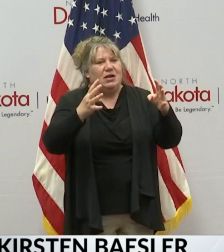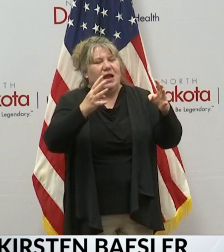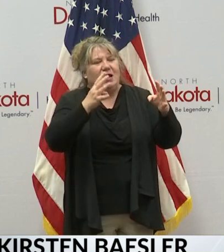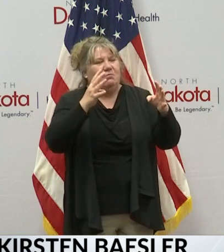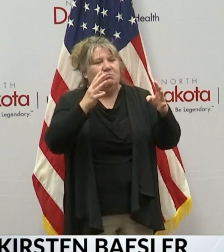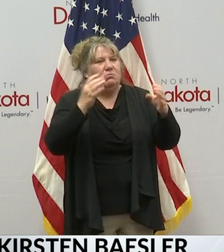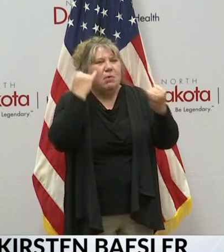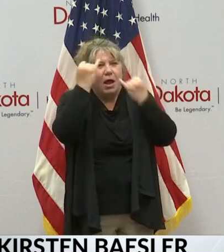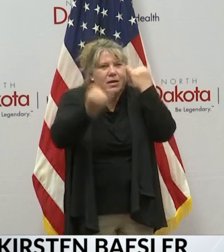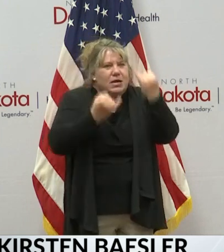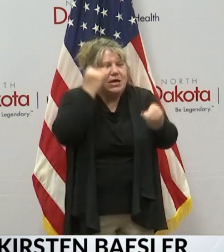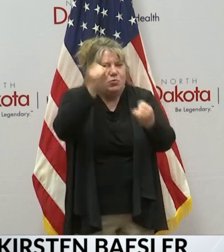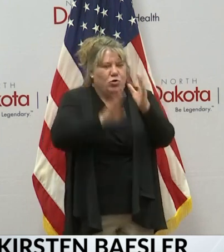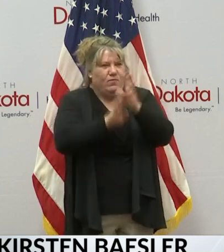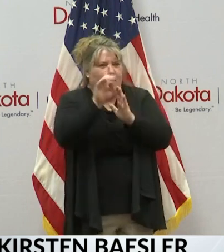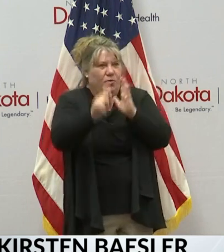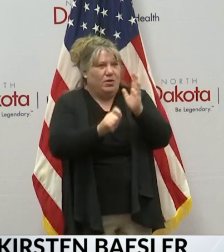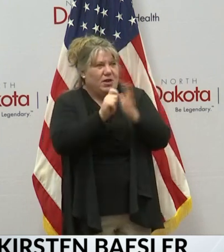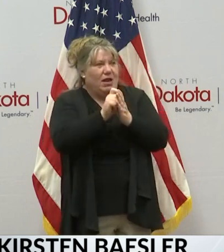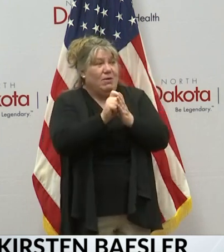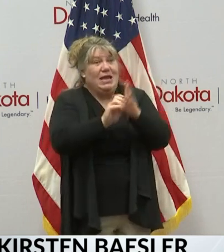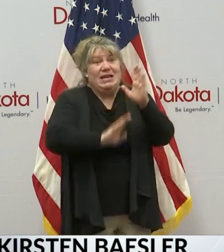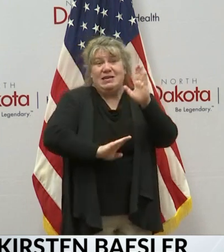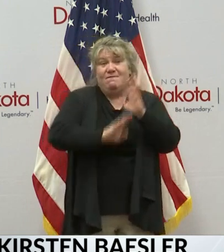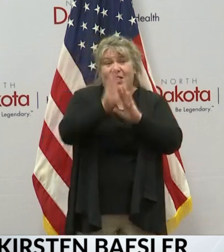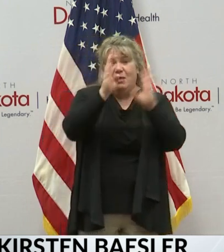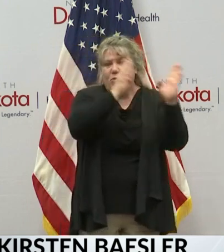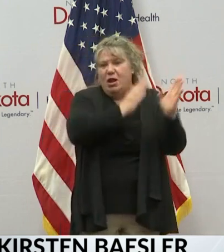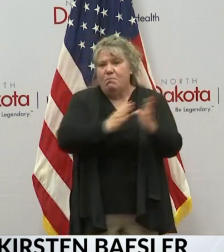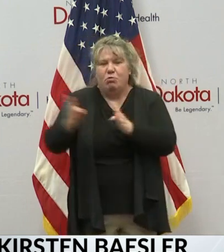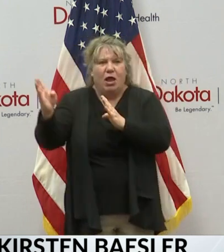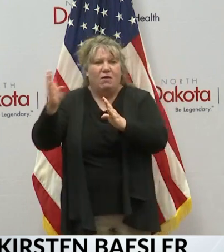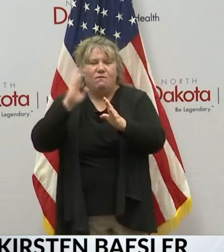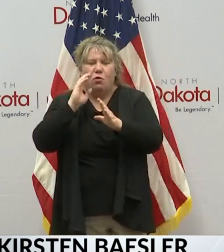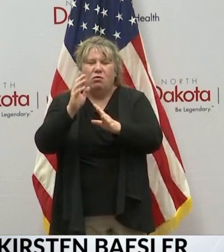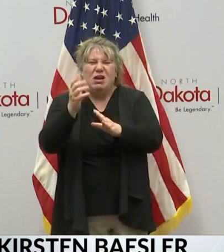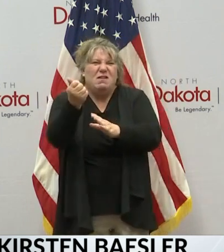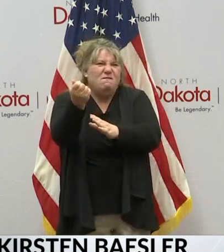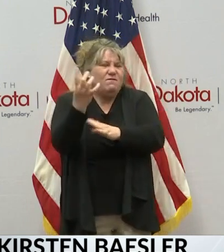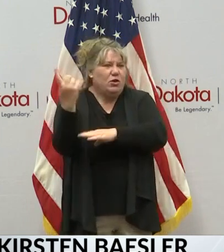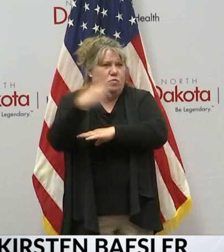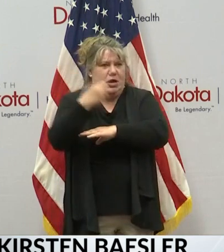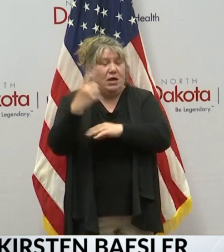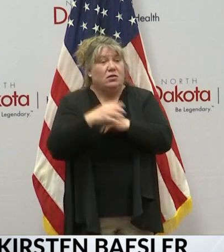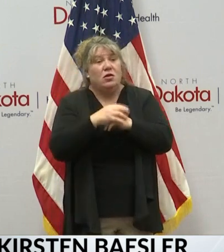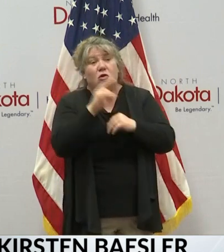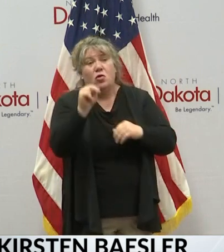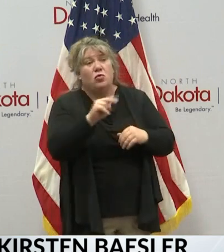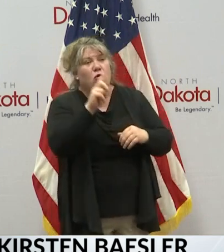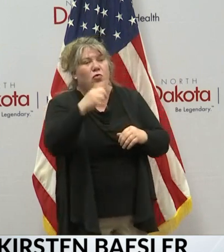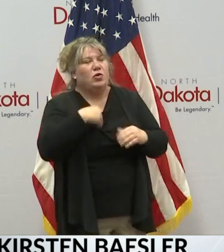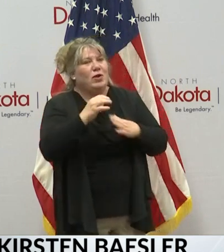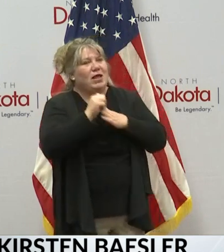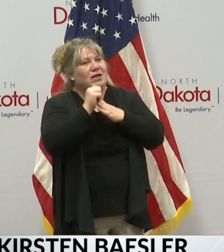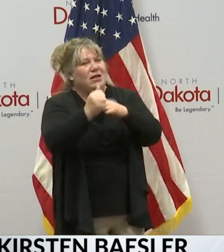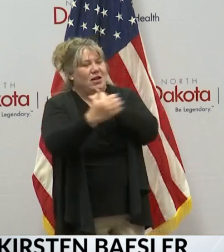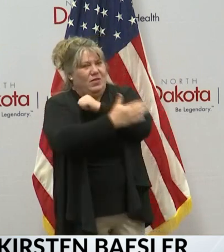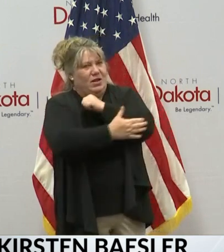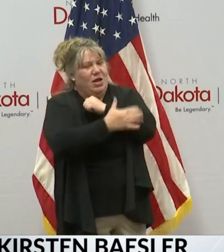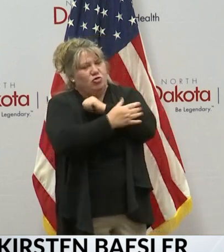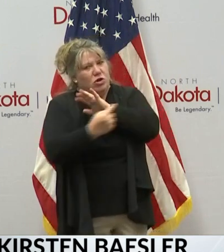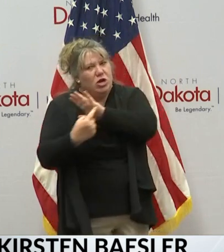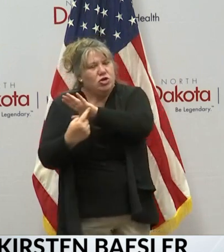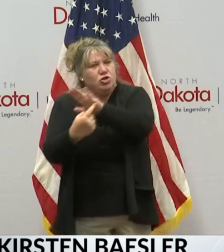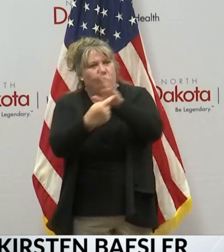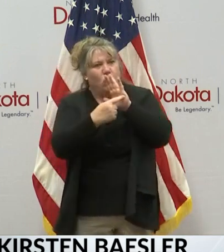this time, and they were developed and planned for in a record matter of days. North Dakota has led the nation in demonstrating